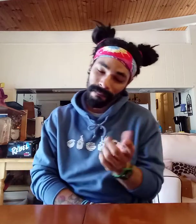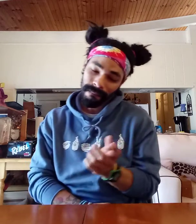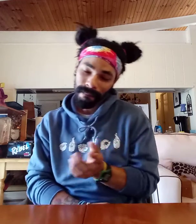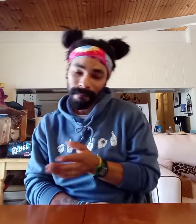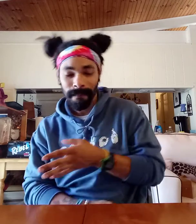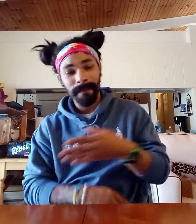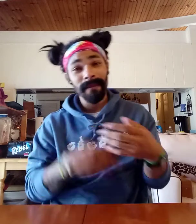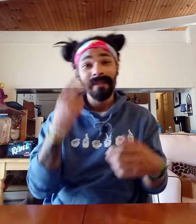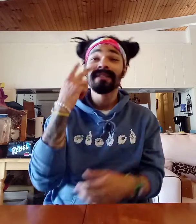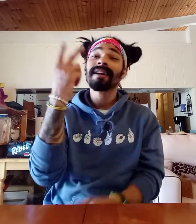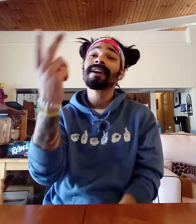You see